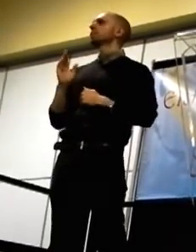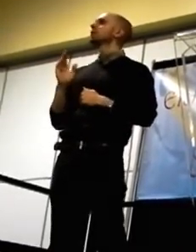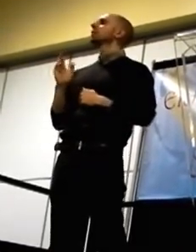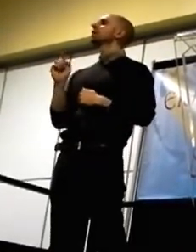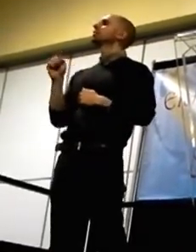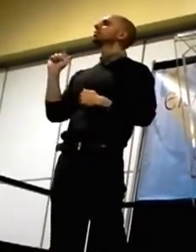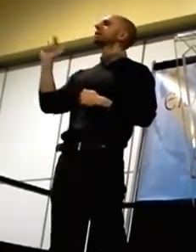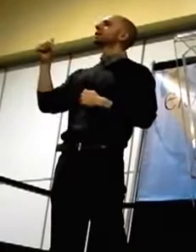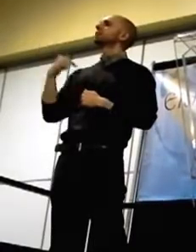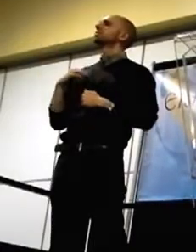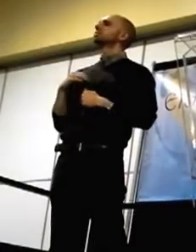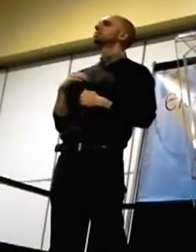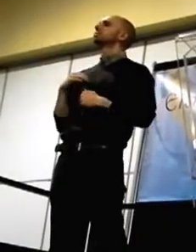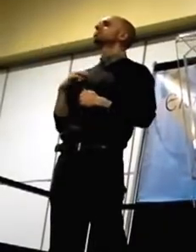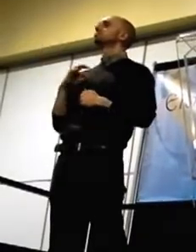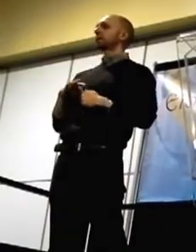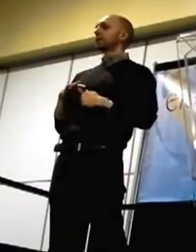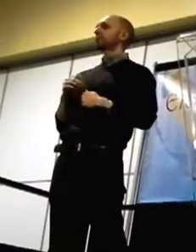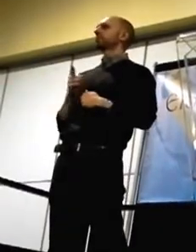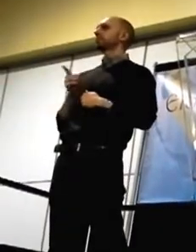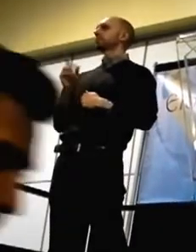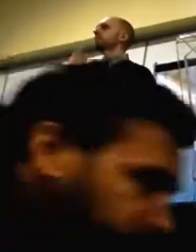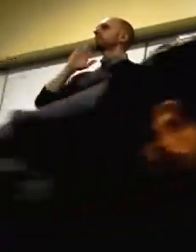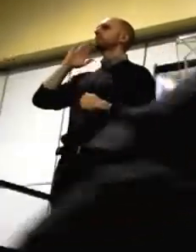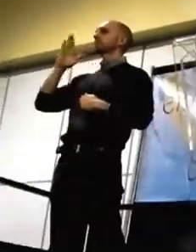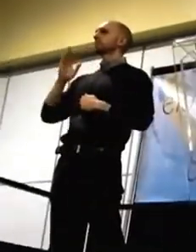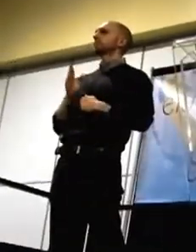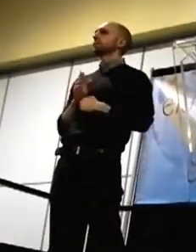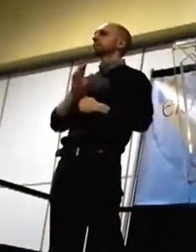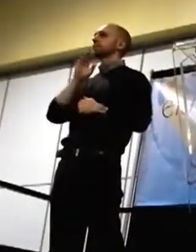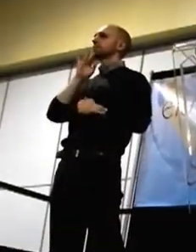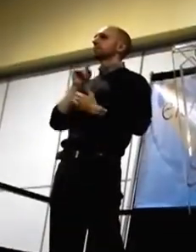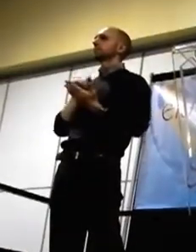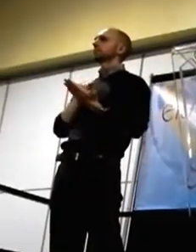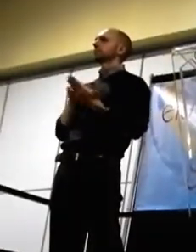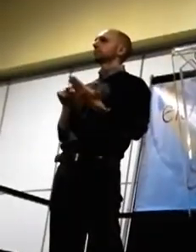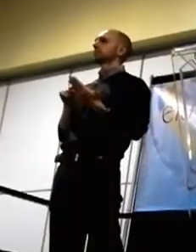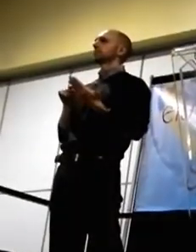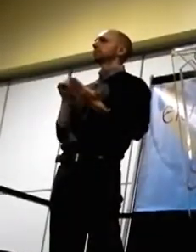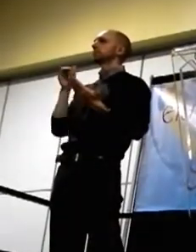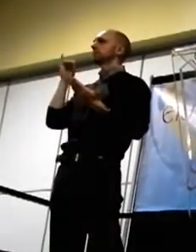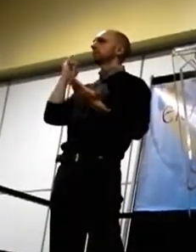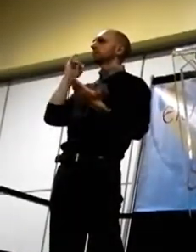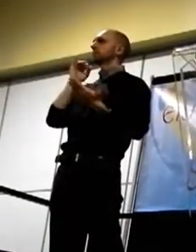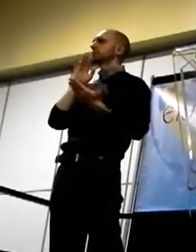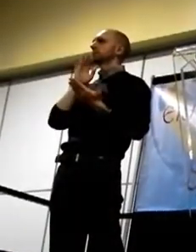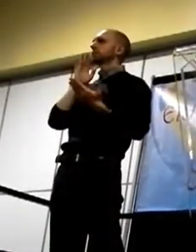alayhi wa sallam says, Imatatul Adha and Tariq is part of